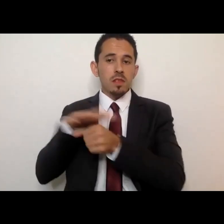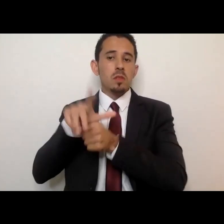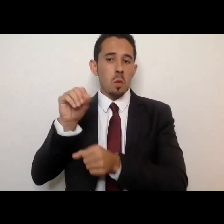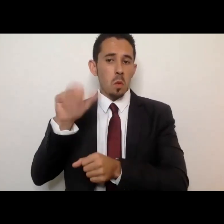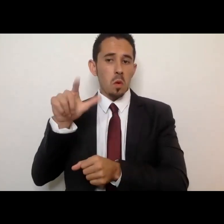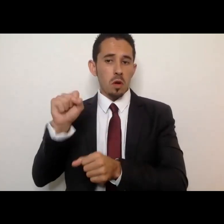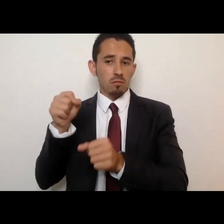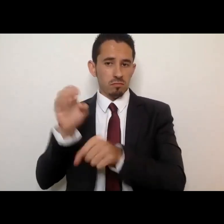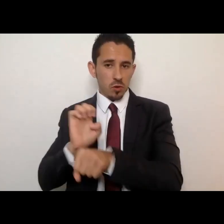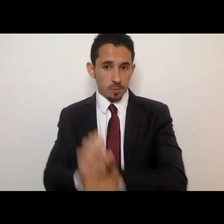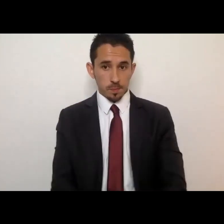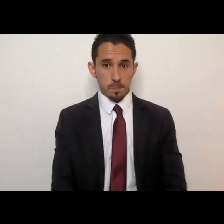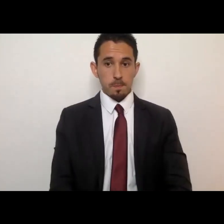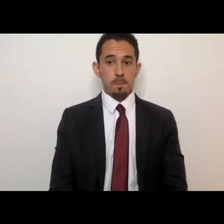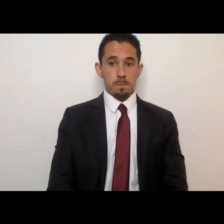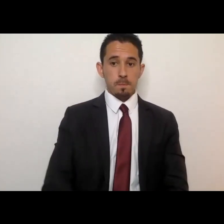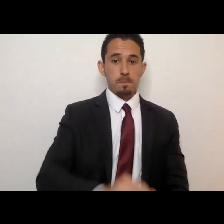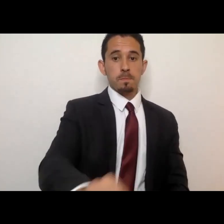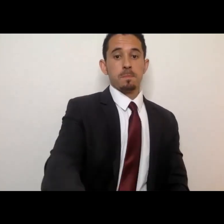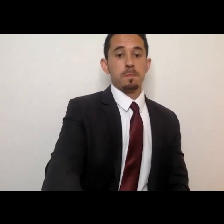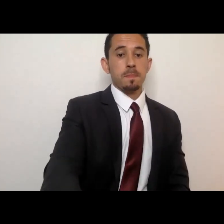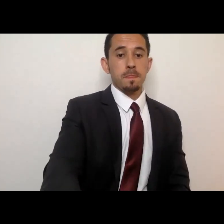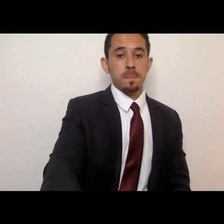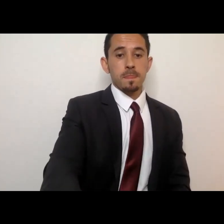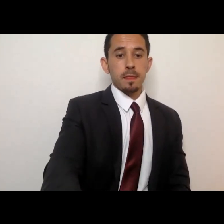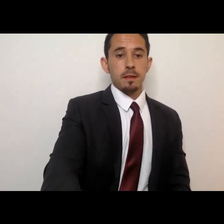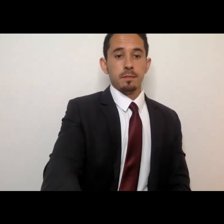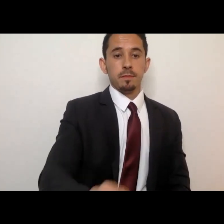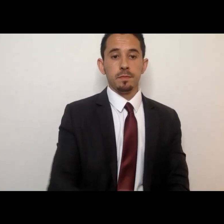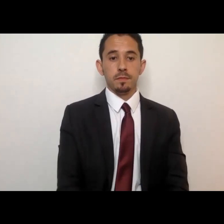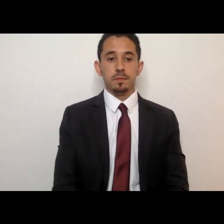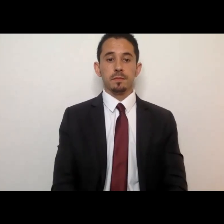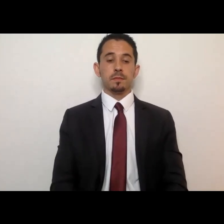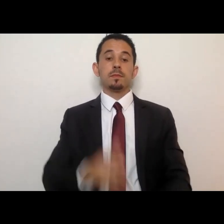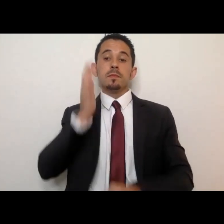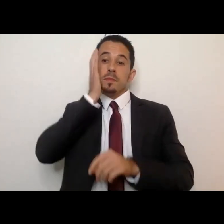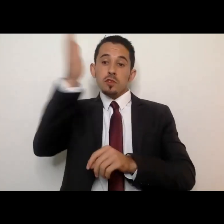pathogens among several locations in southern Ecuador.